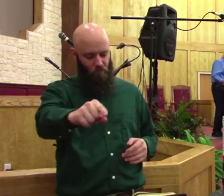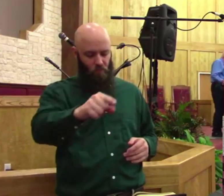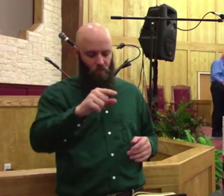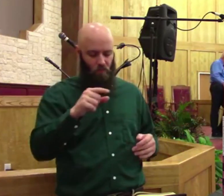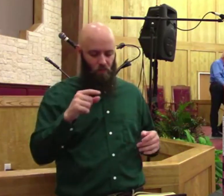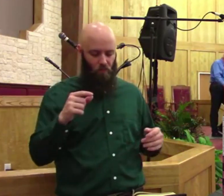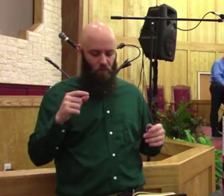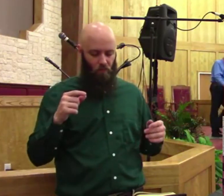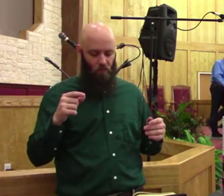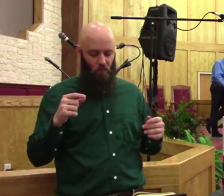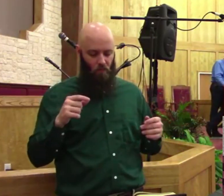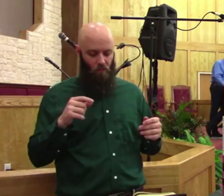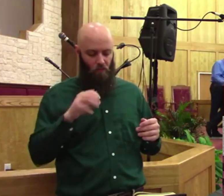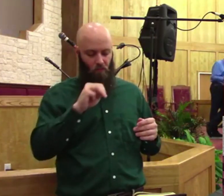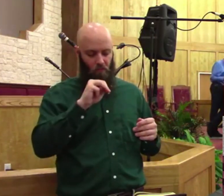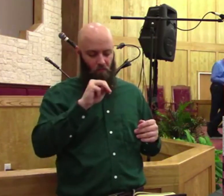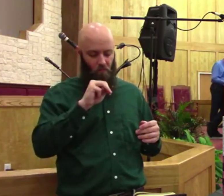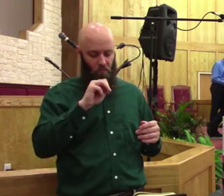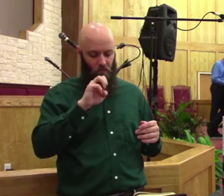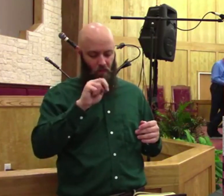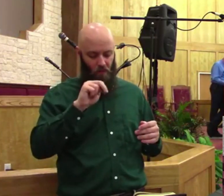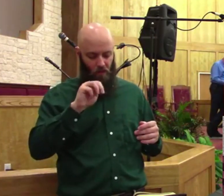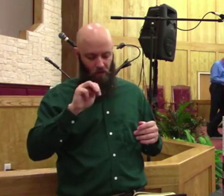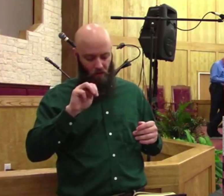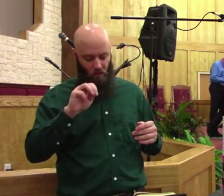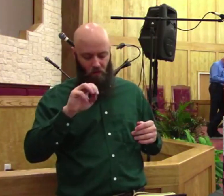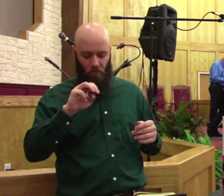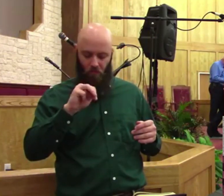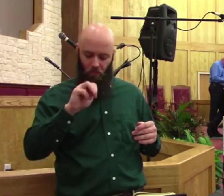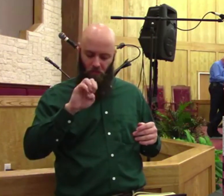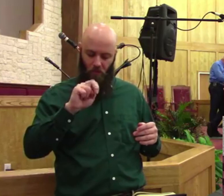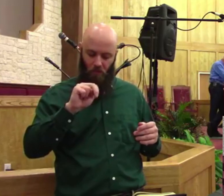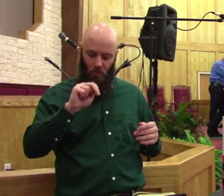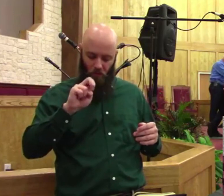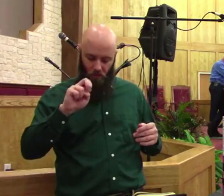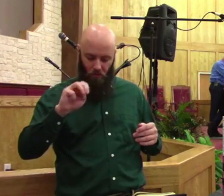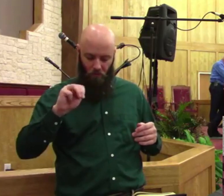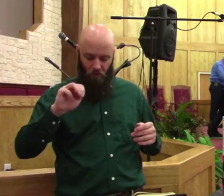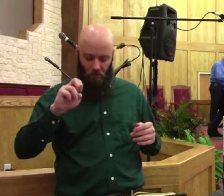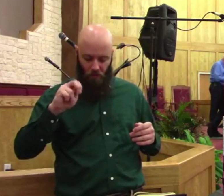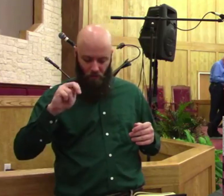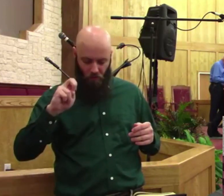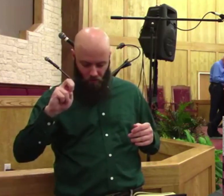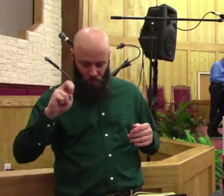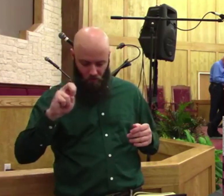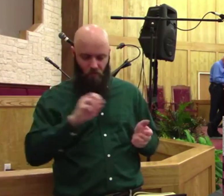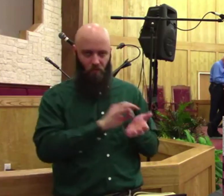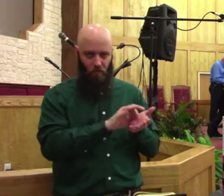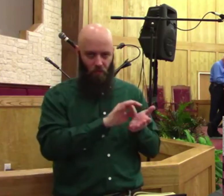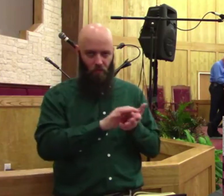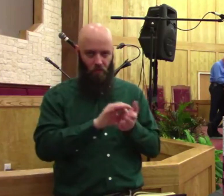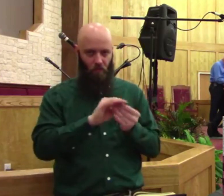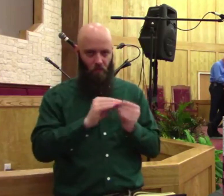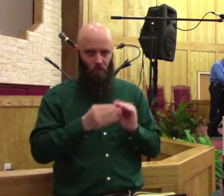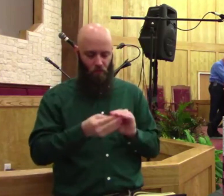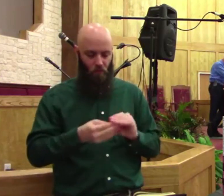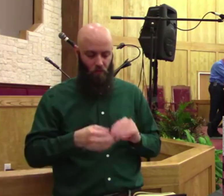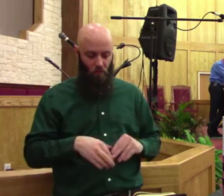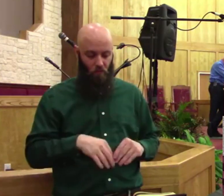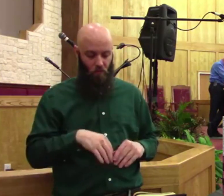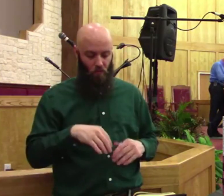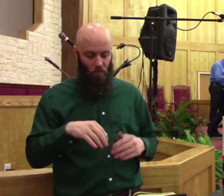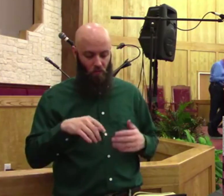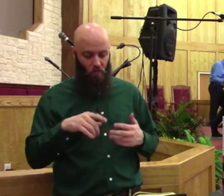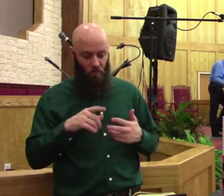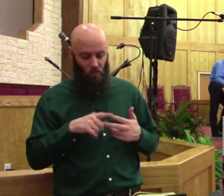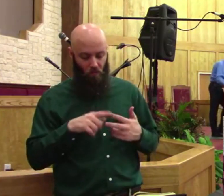tekel, upharsin, or parson. God has numbered your days, the kingdom is brought to an end.